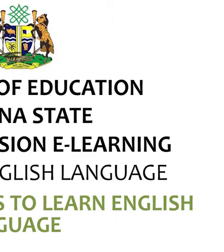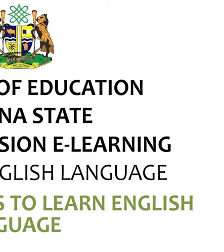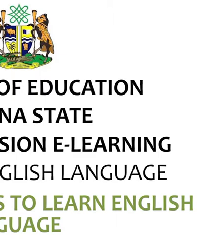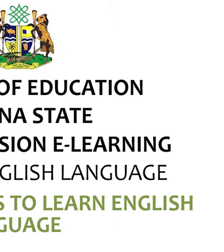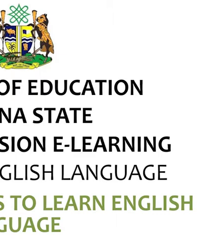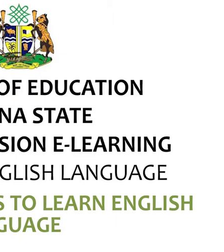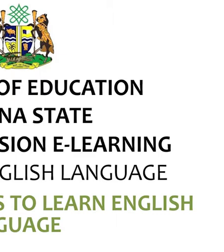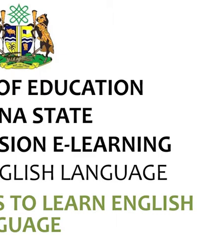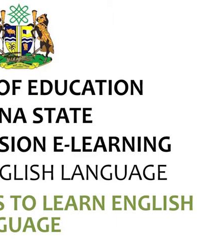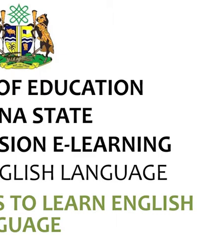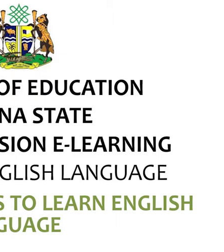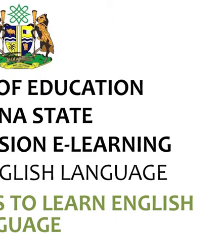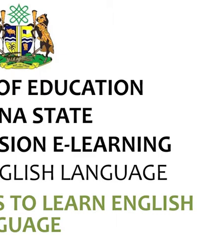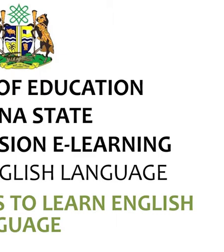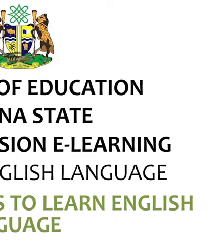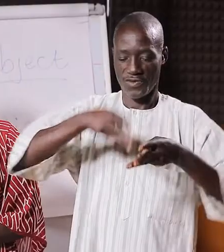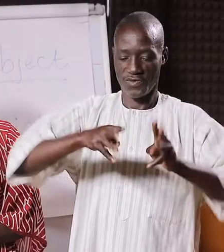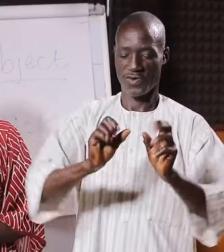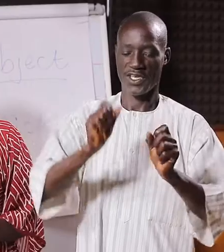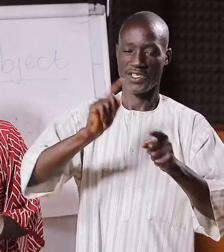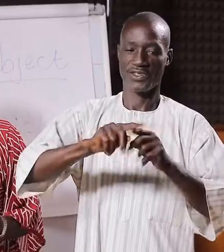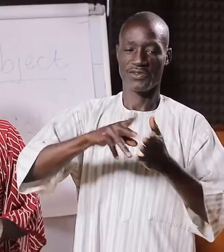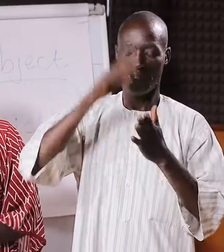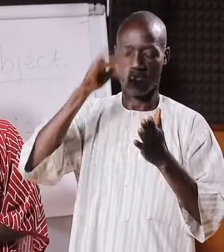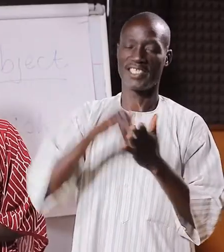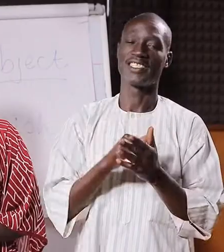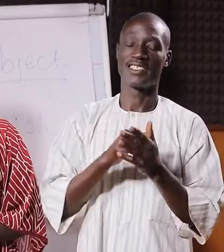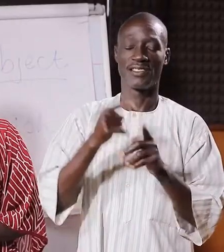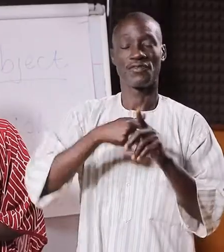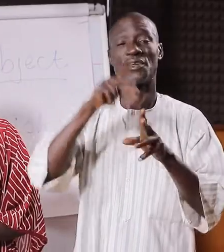ways to learn English language. From the word fun,